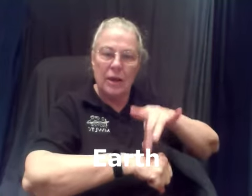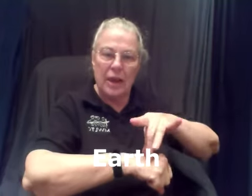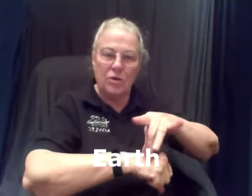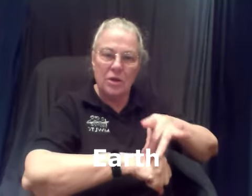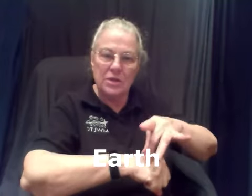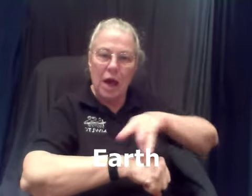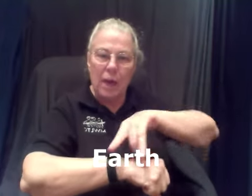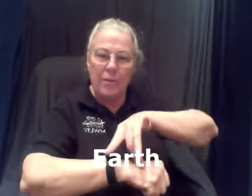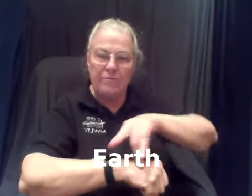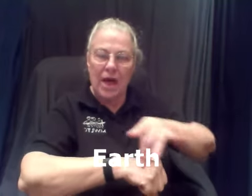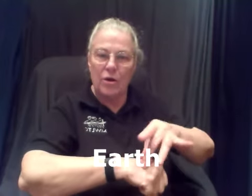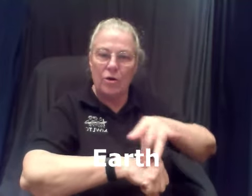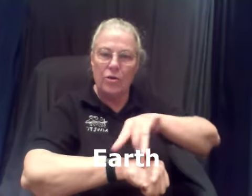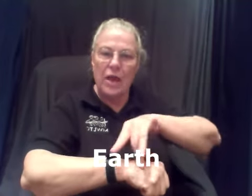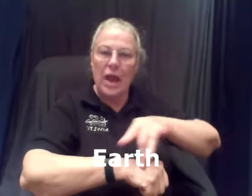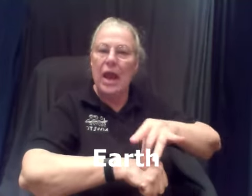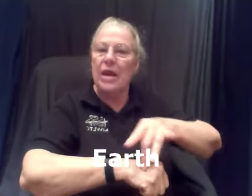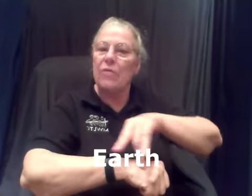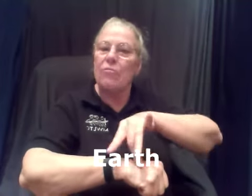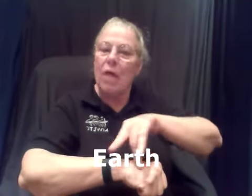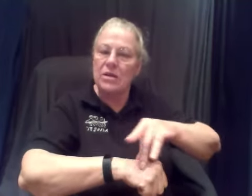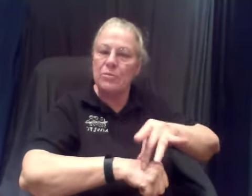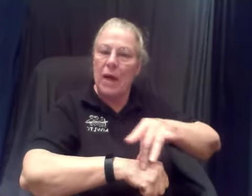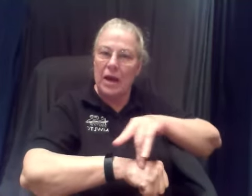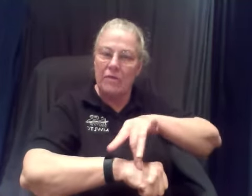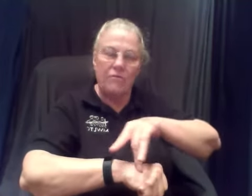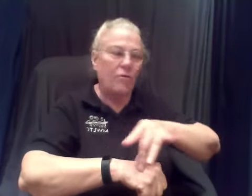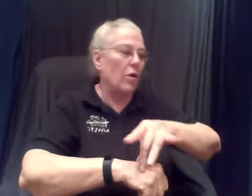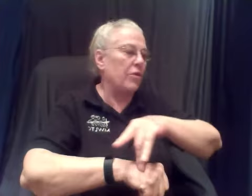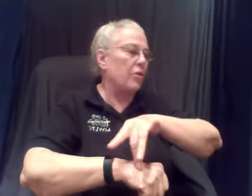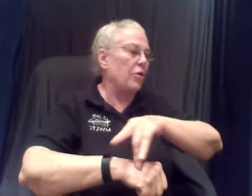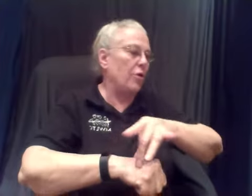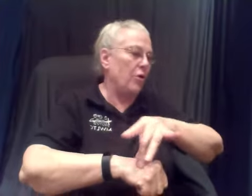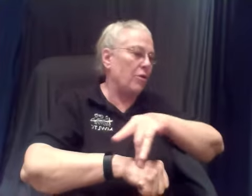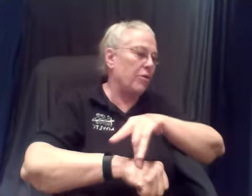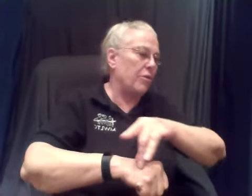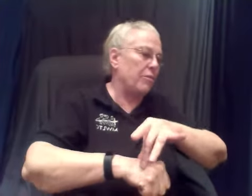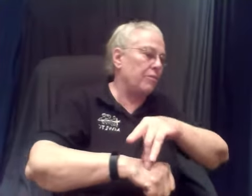on top of that earth and it rocks back and forth. Earth.